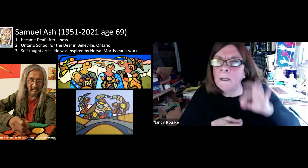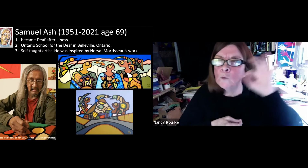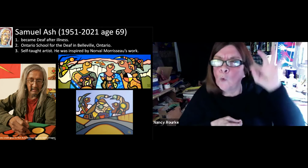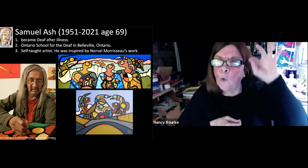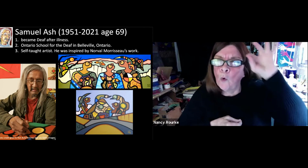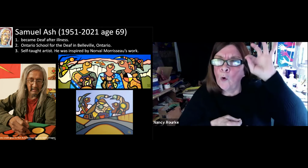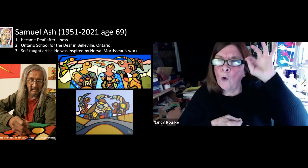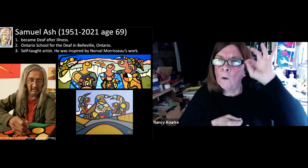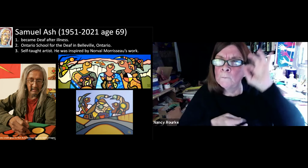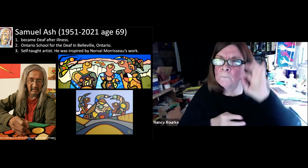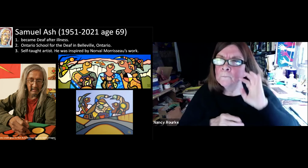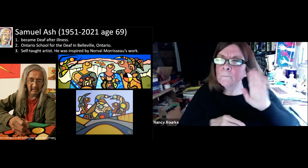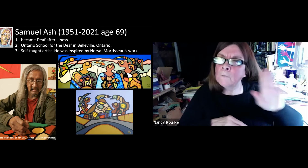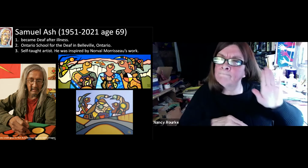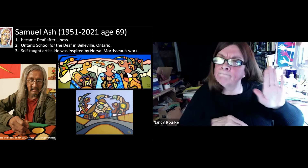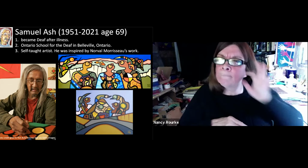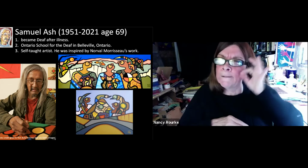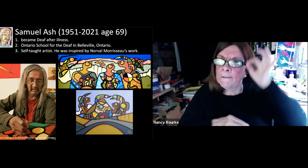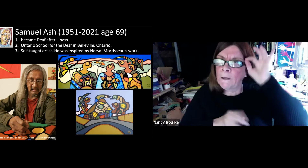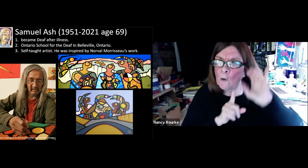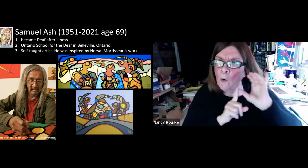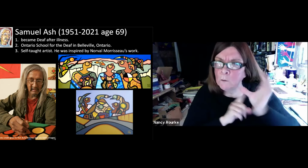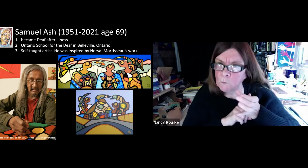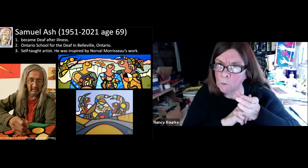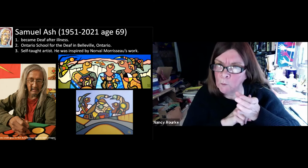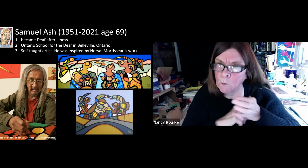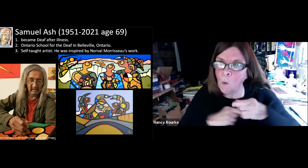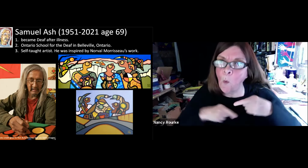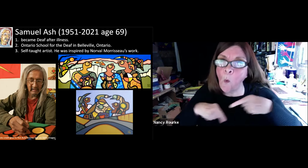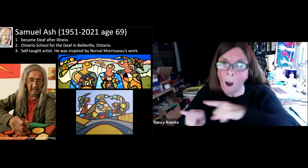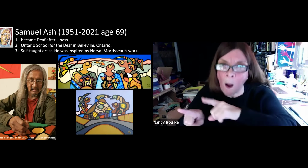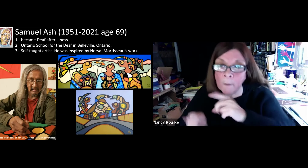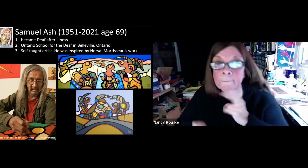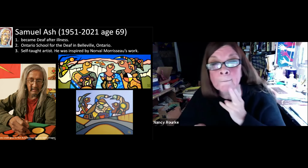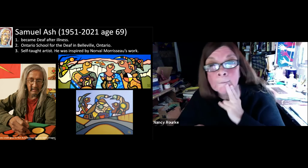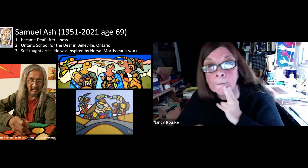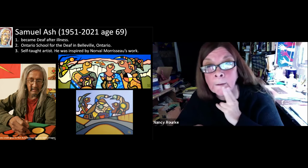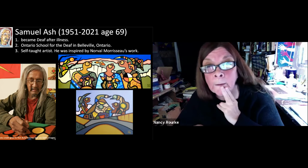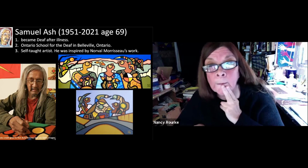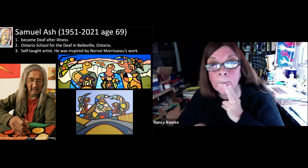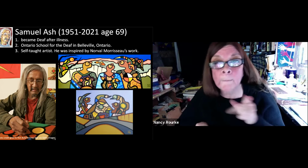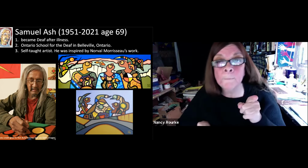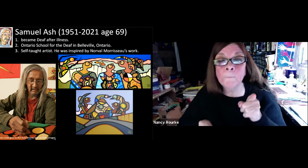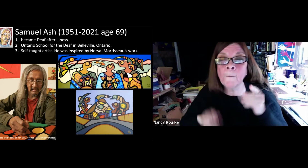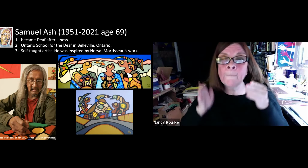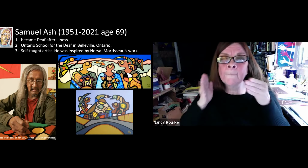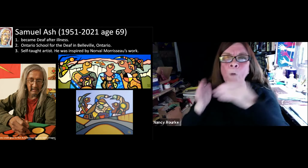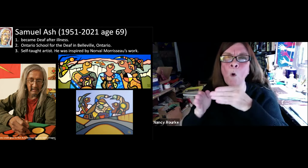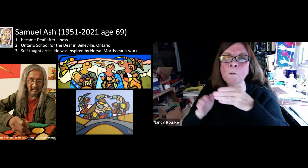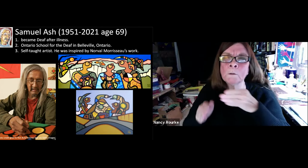Norval's art focused more. On the spiritual. And native culture.